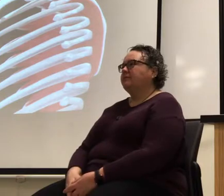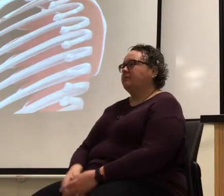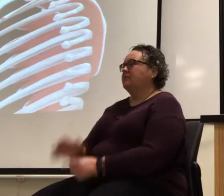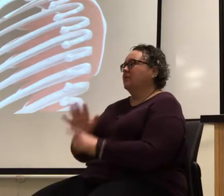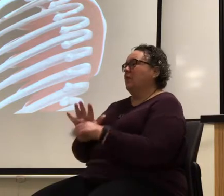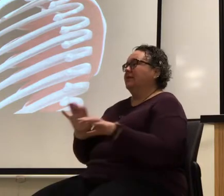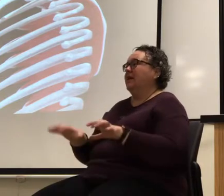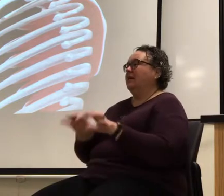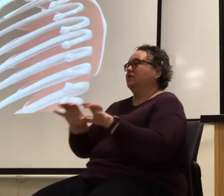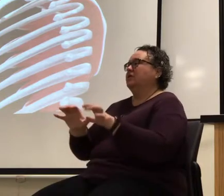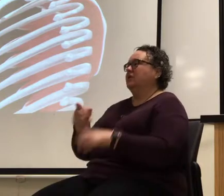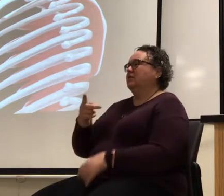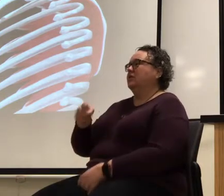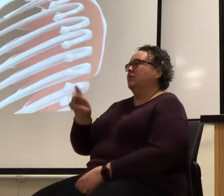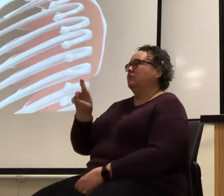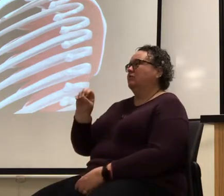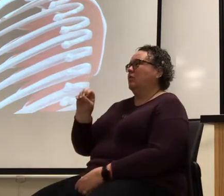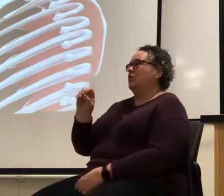protracts